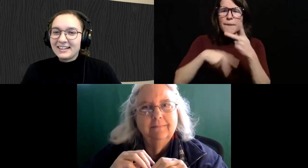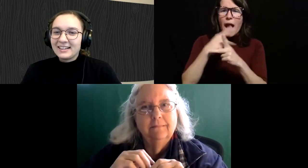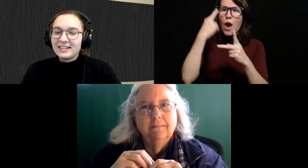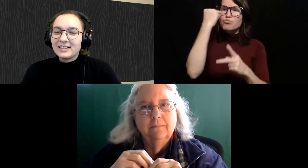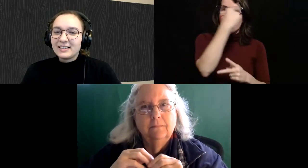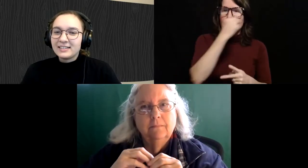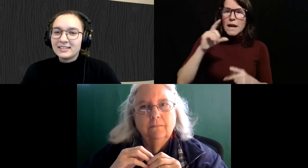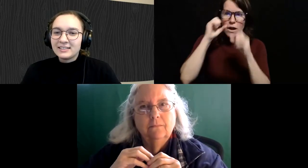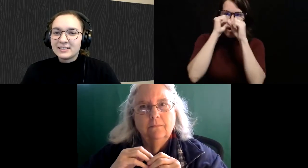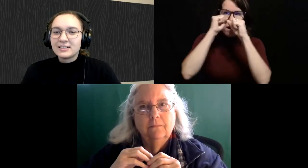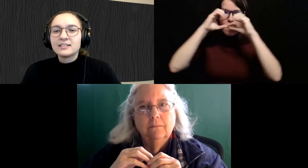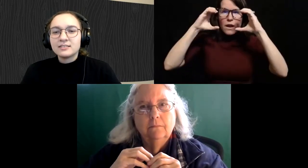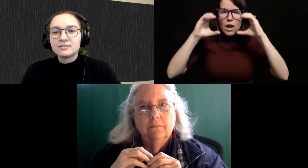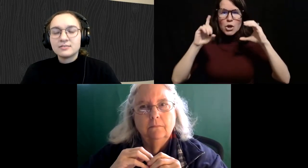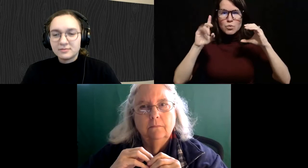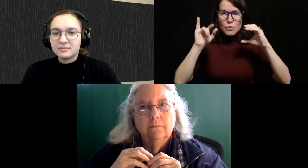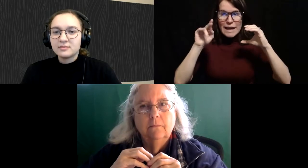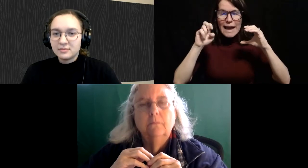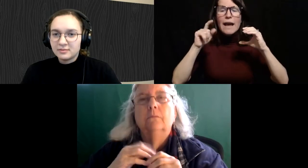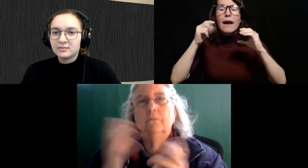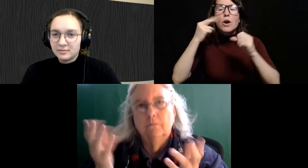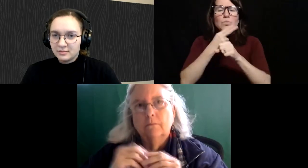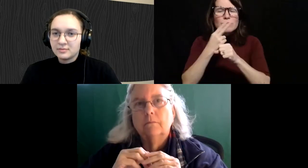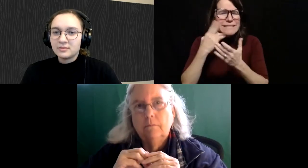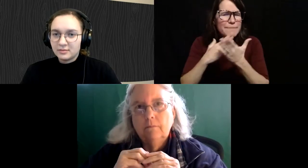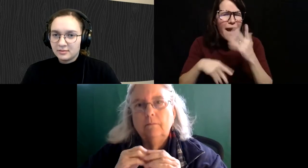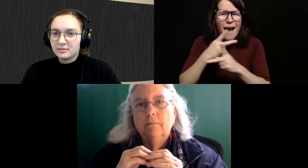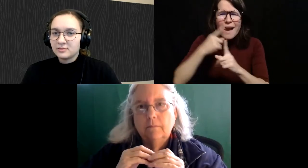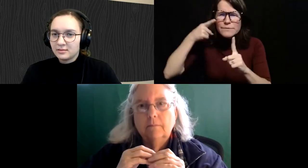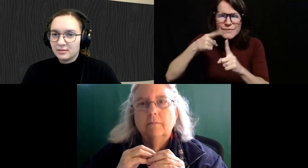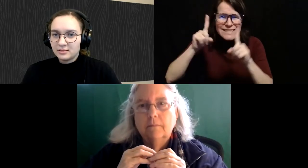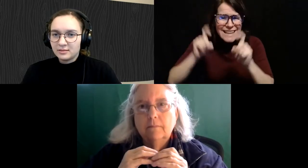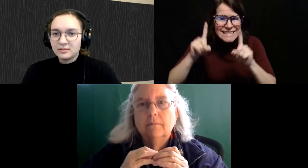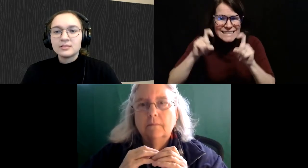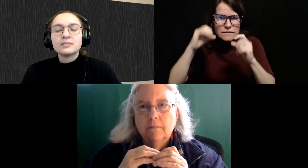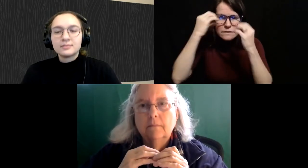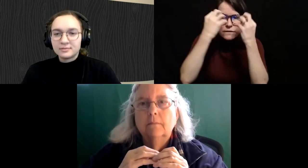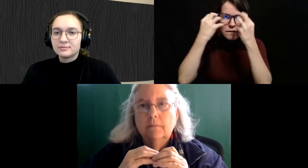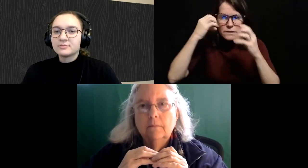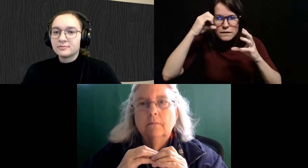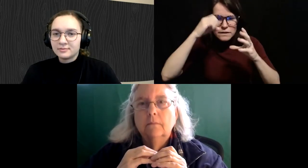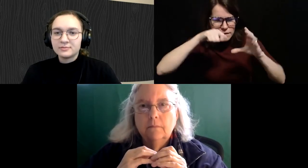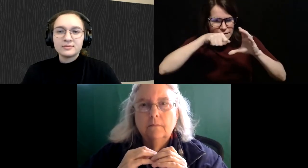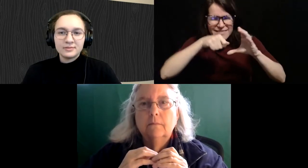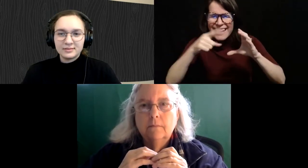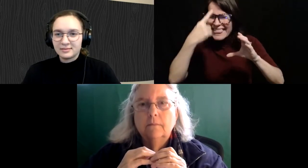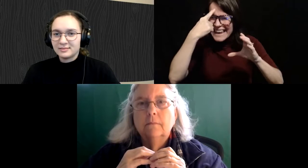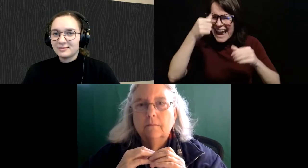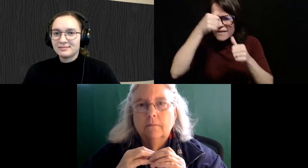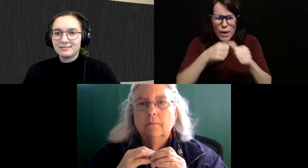Yeah, I think there's some sort of drops they put in to dilate the eyes, and then they use a specific something to